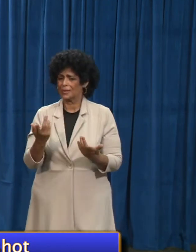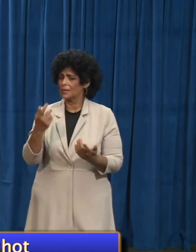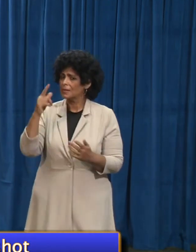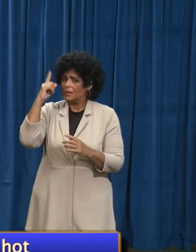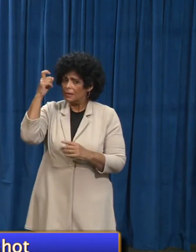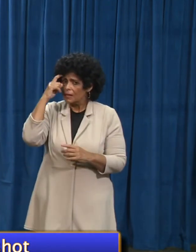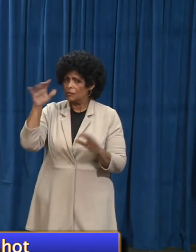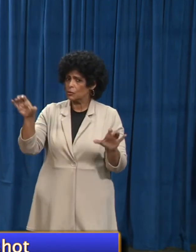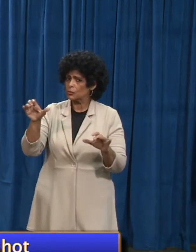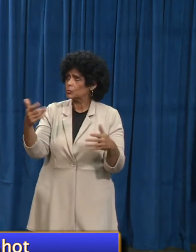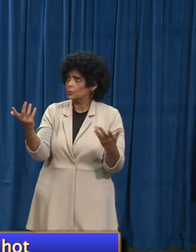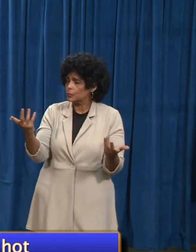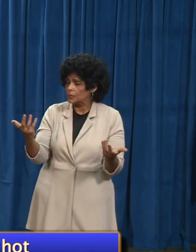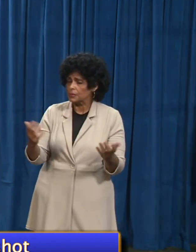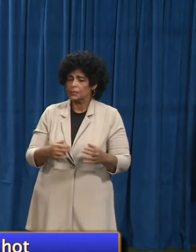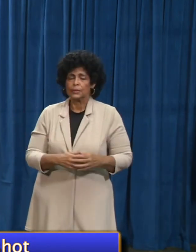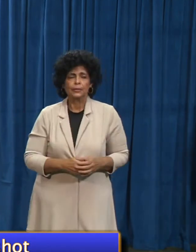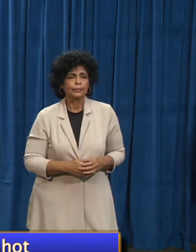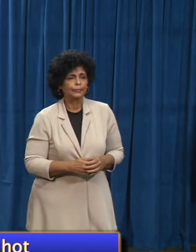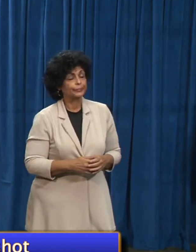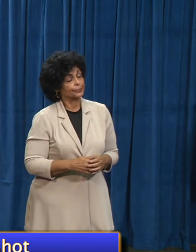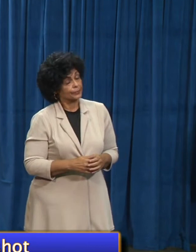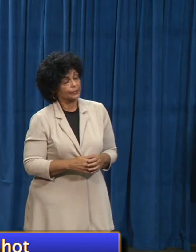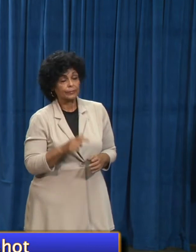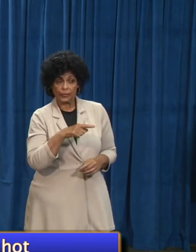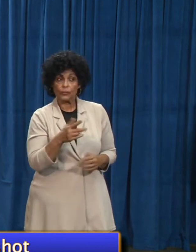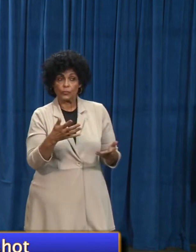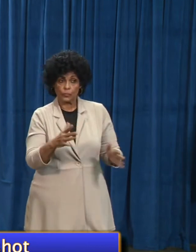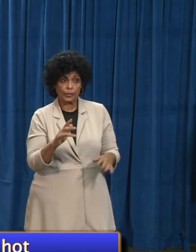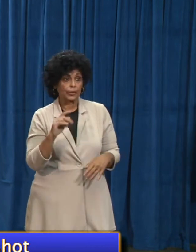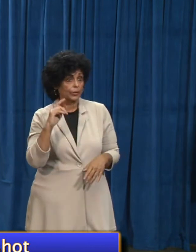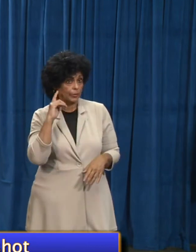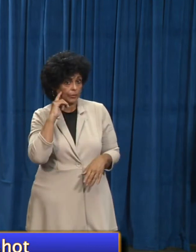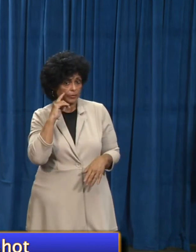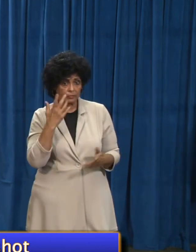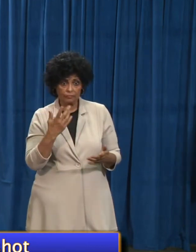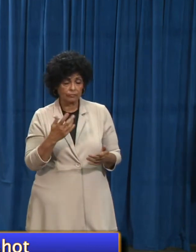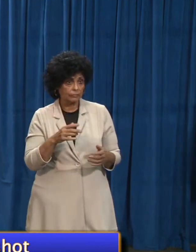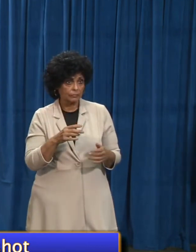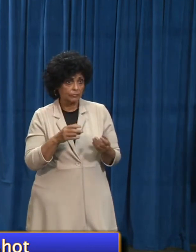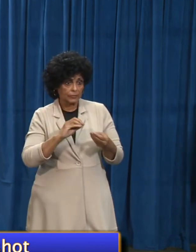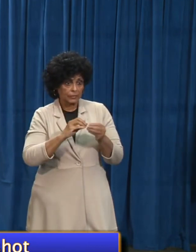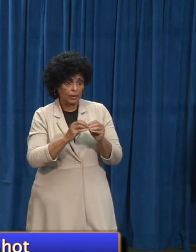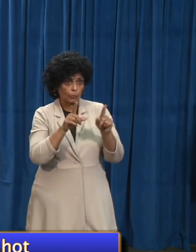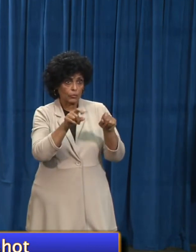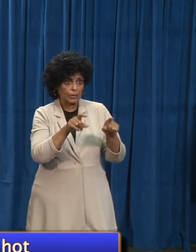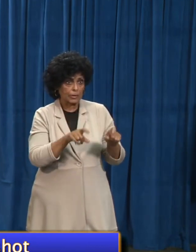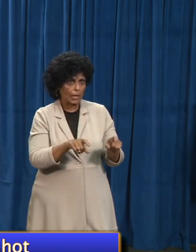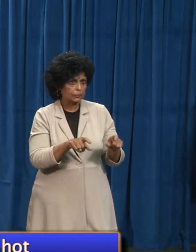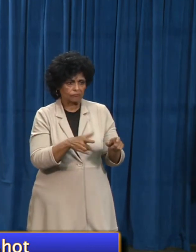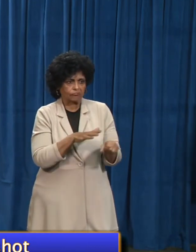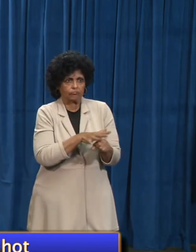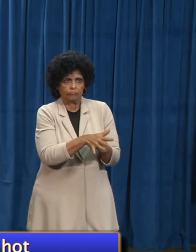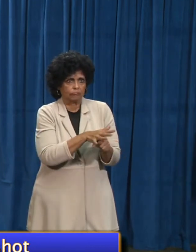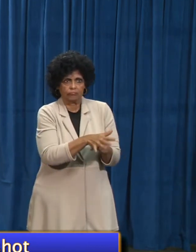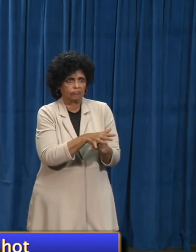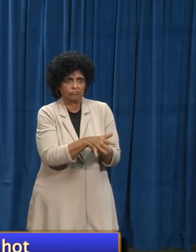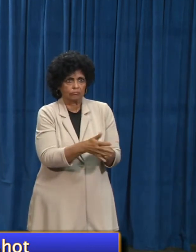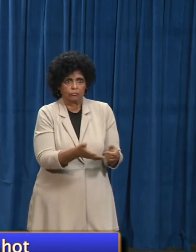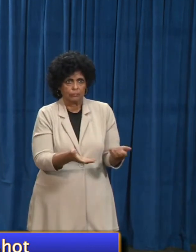Well, you've heard about the shortage of available testing. Early on there